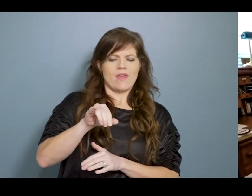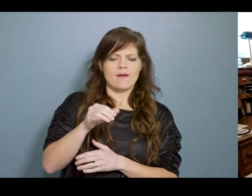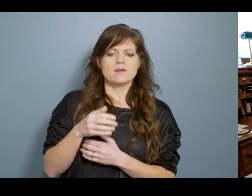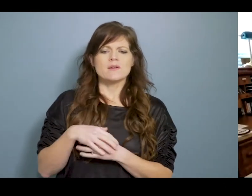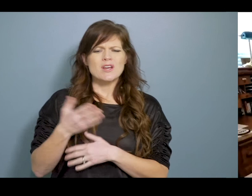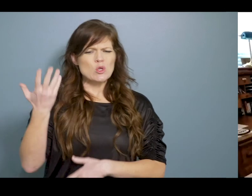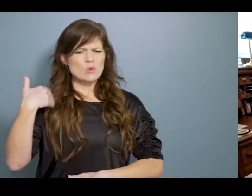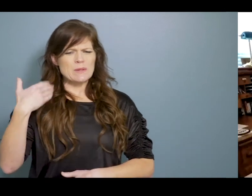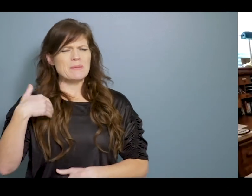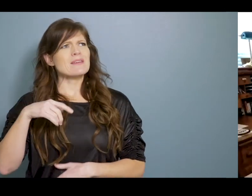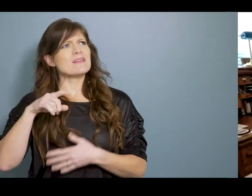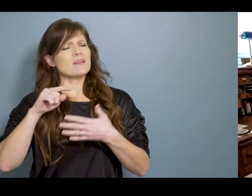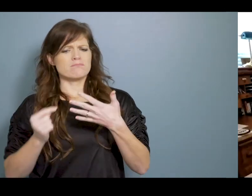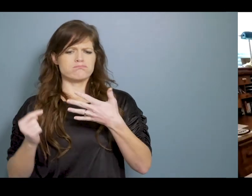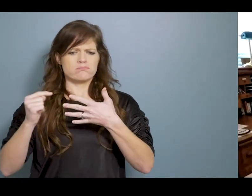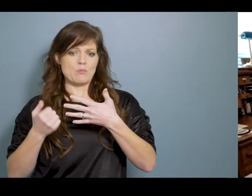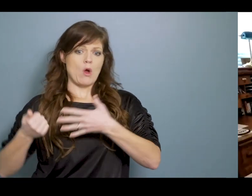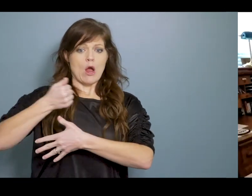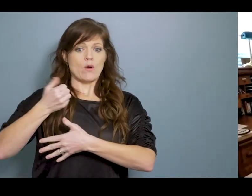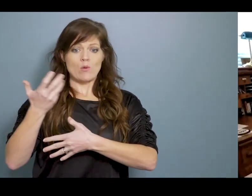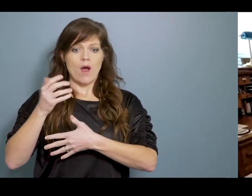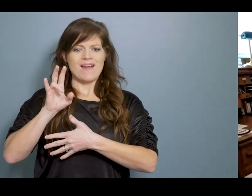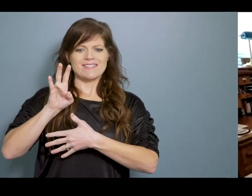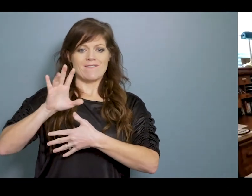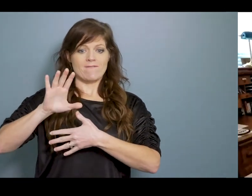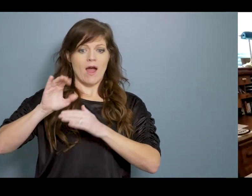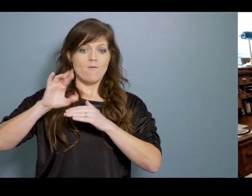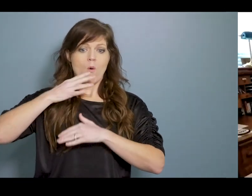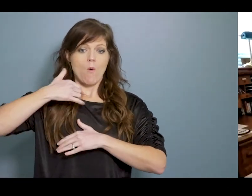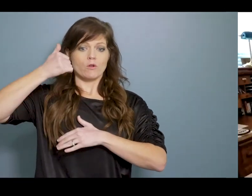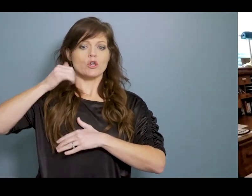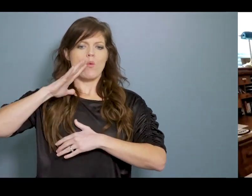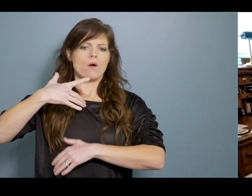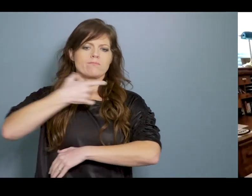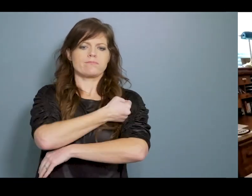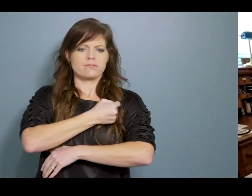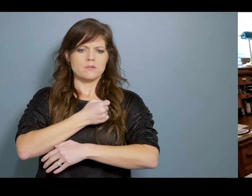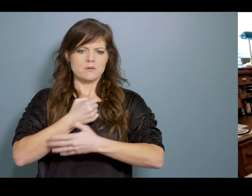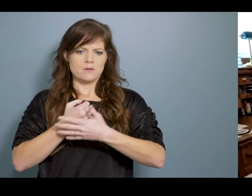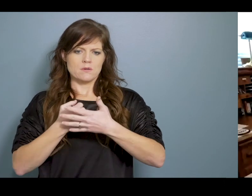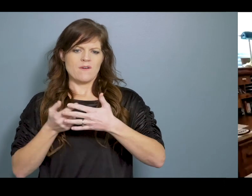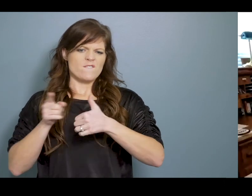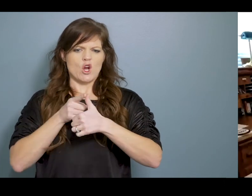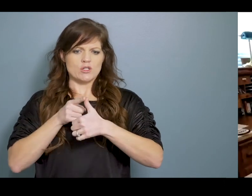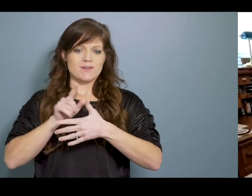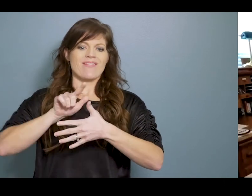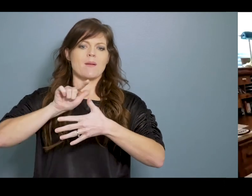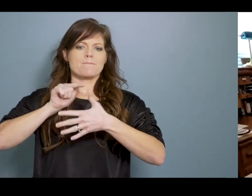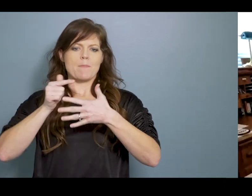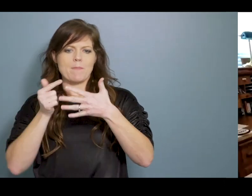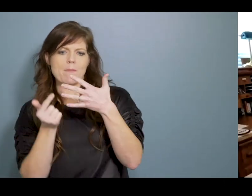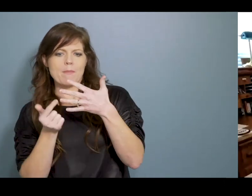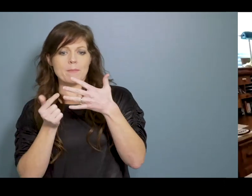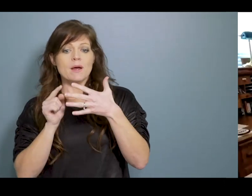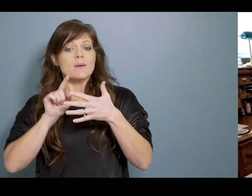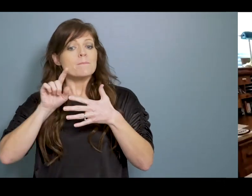used to be 75 or older. Actually, it's dropped down at 65 and older. You're in that second group now, which affects some of our staff and